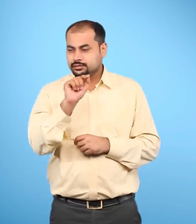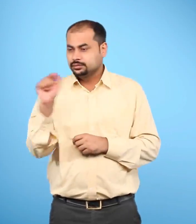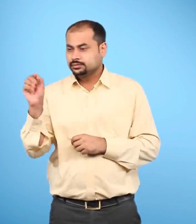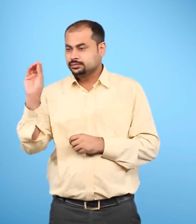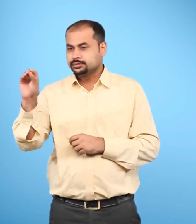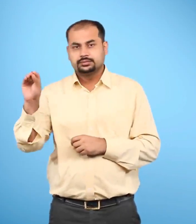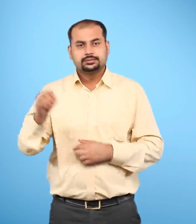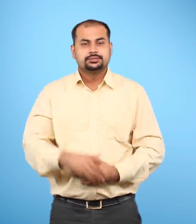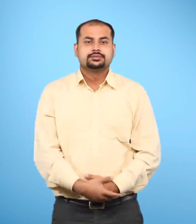Dash.